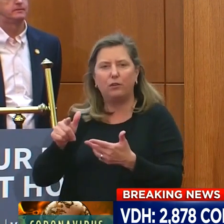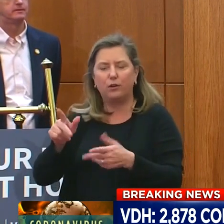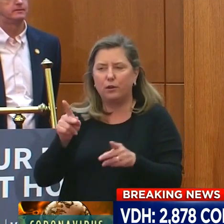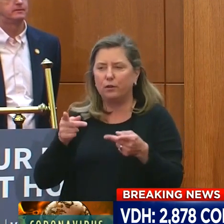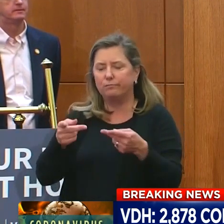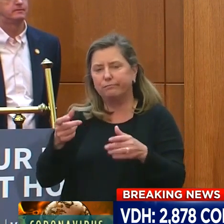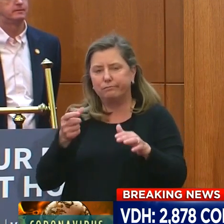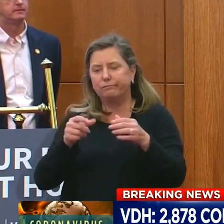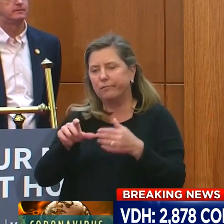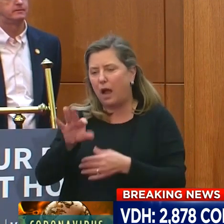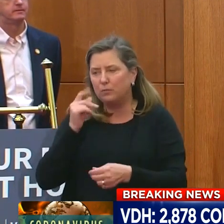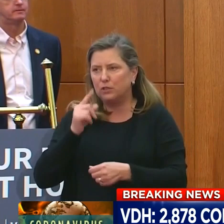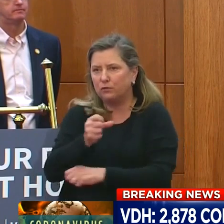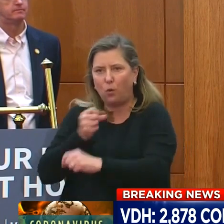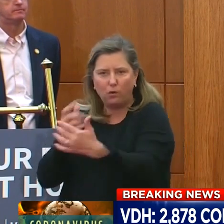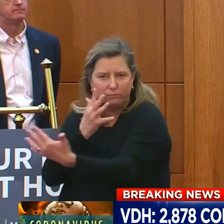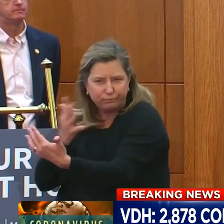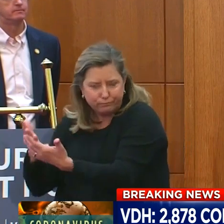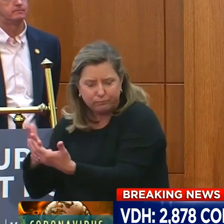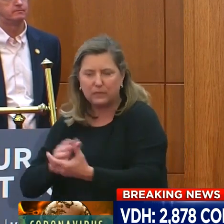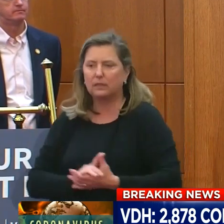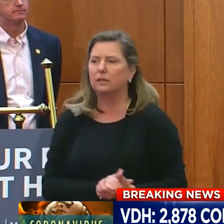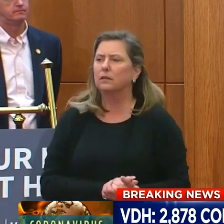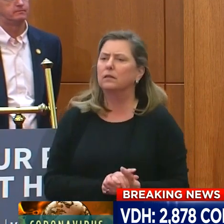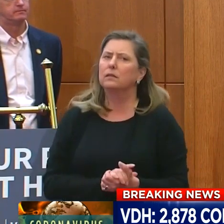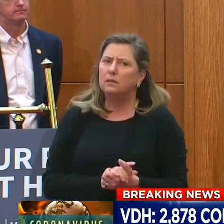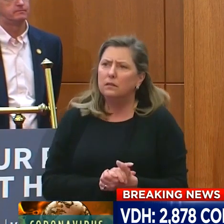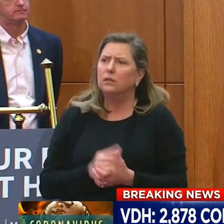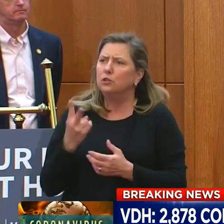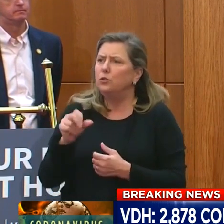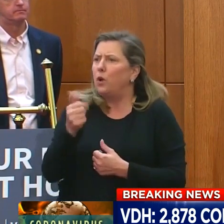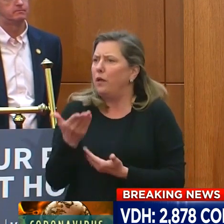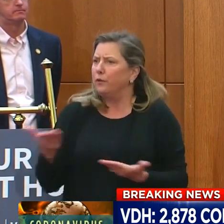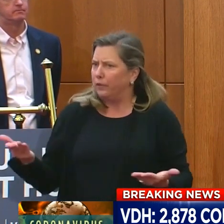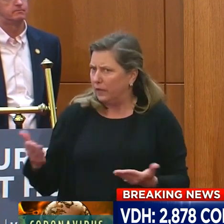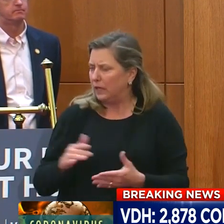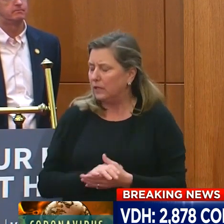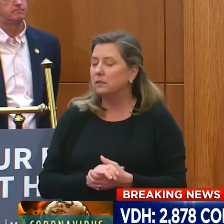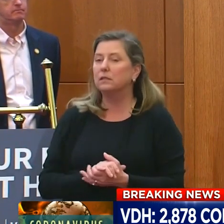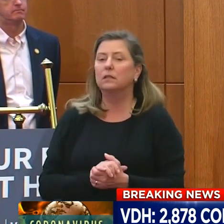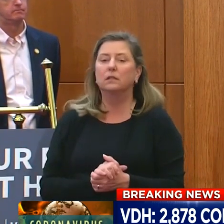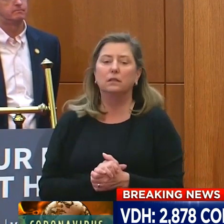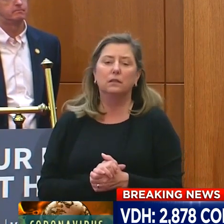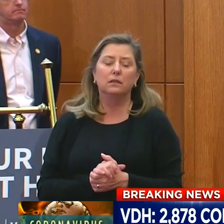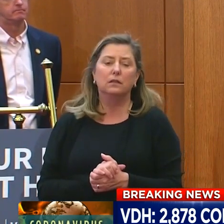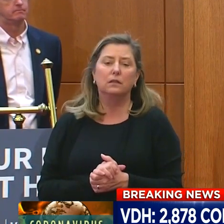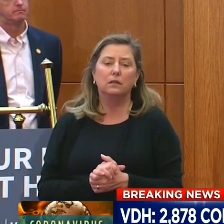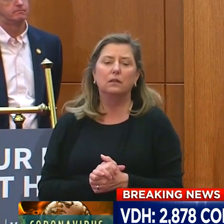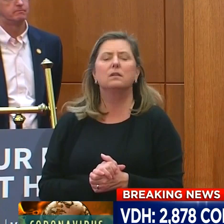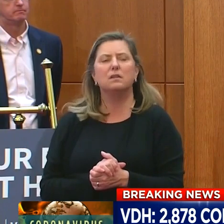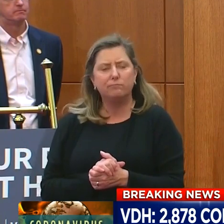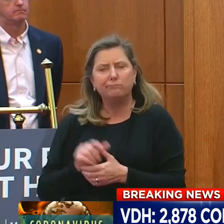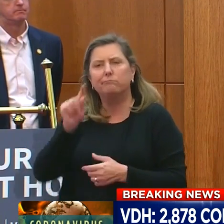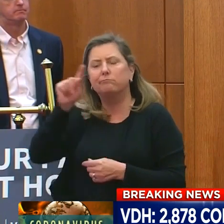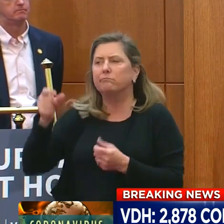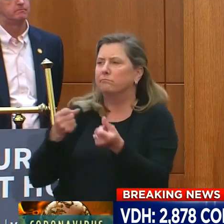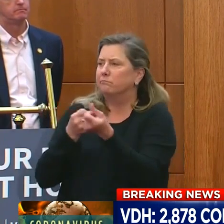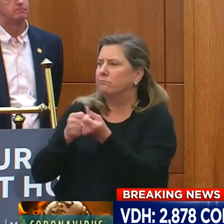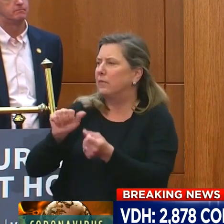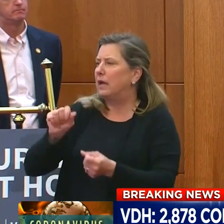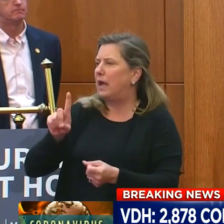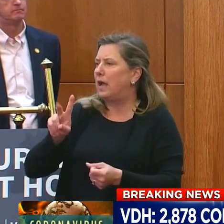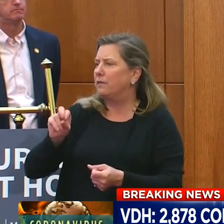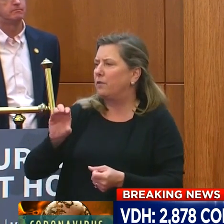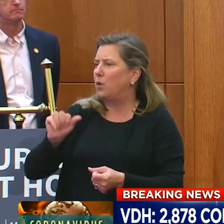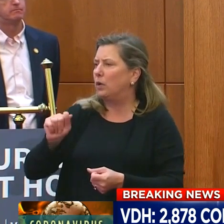monitoring. Two other factors in that is we have been contacted by some advocate groups. We had a really good call on